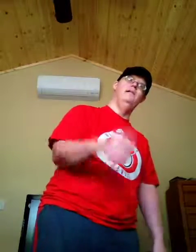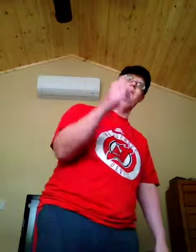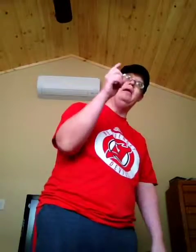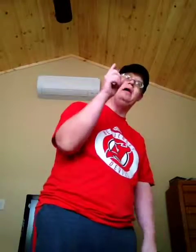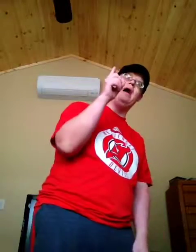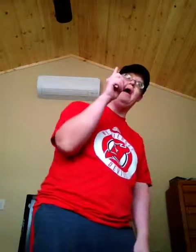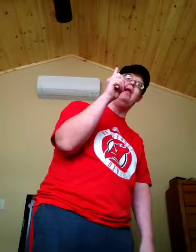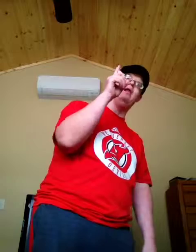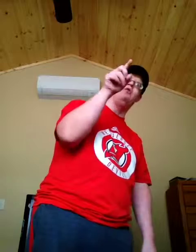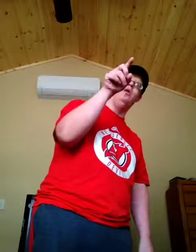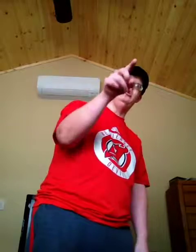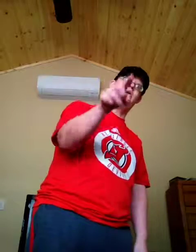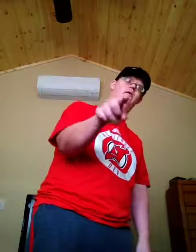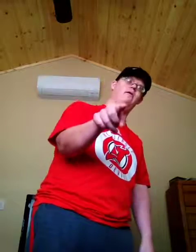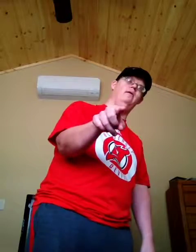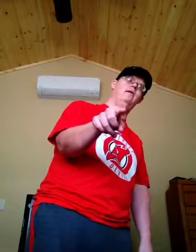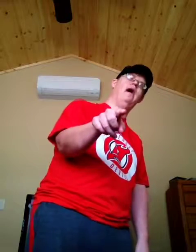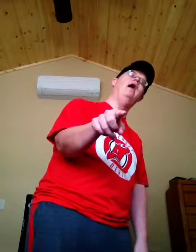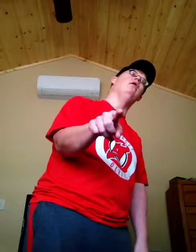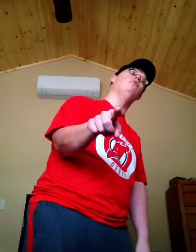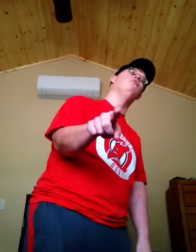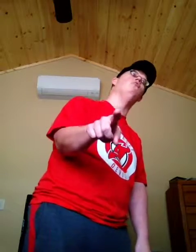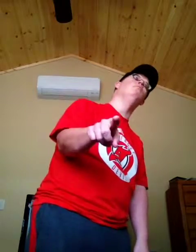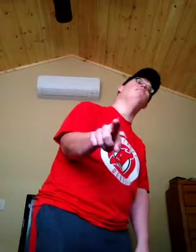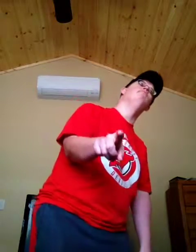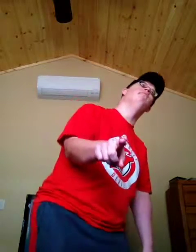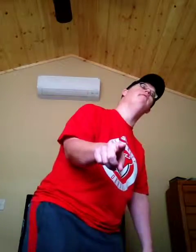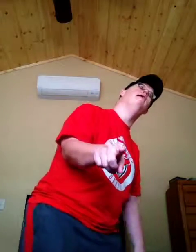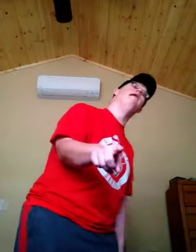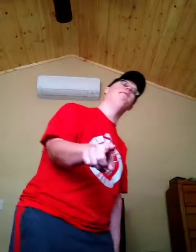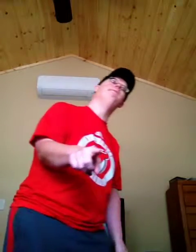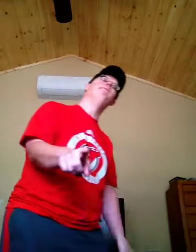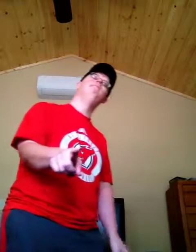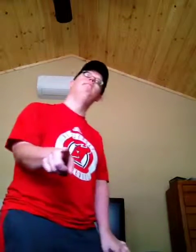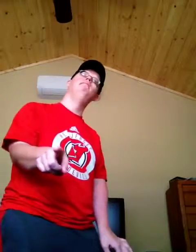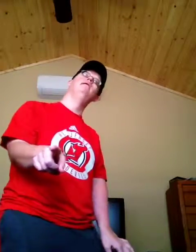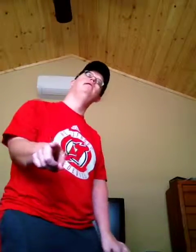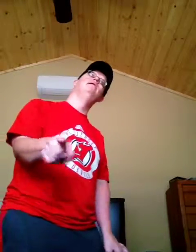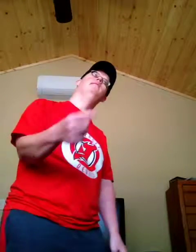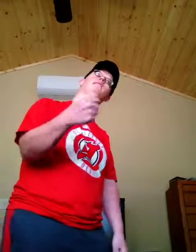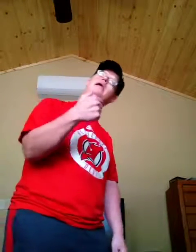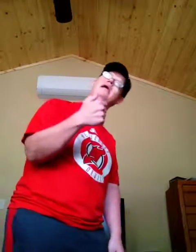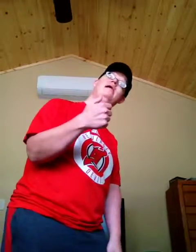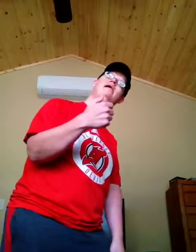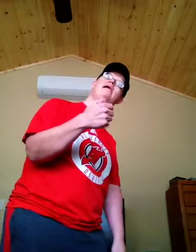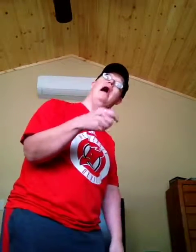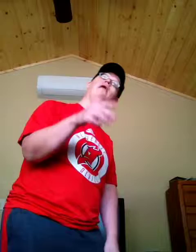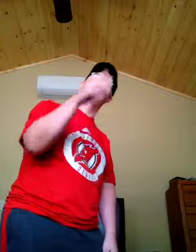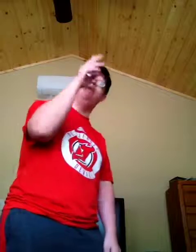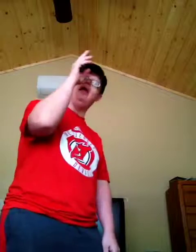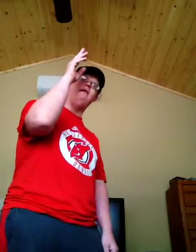Be kind to each other on YouTube, right? Me, I